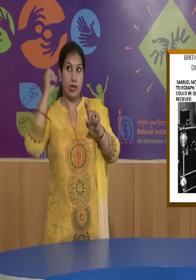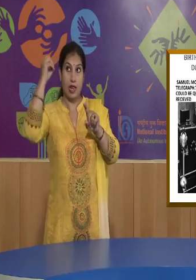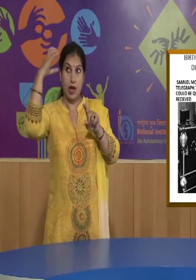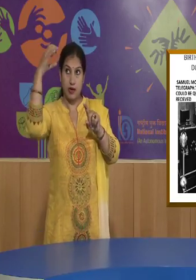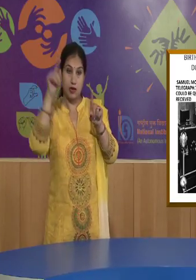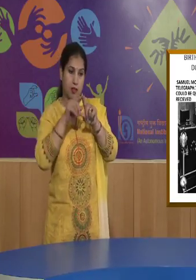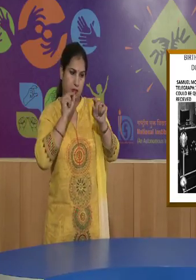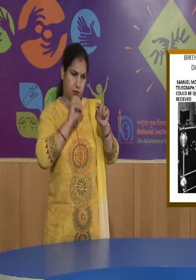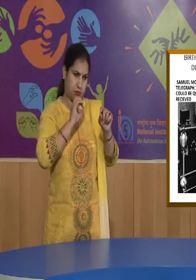current pulses,